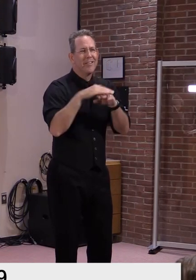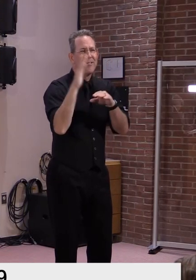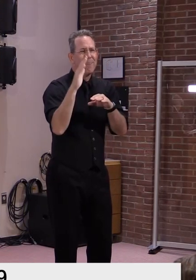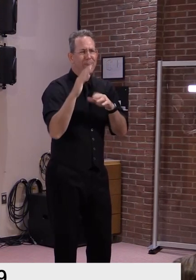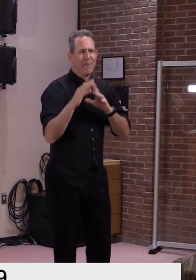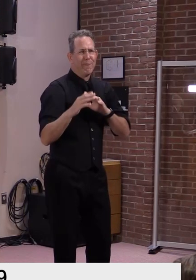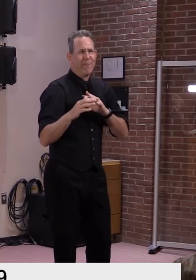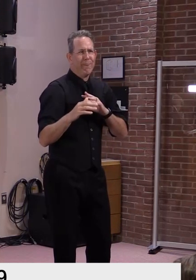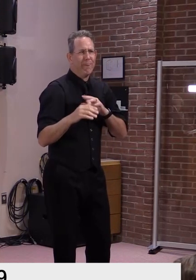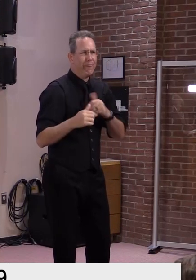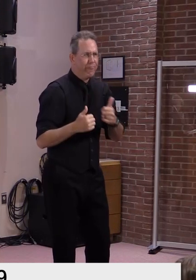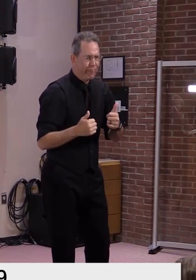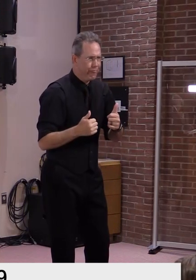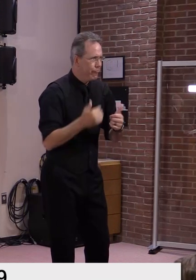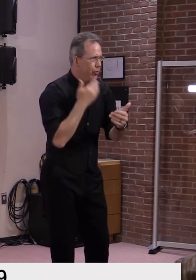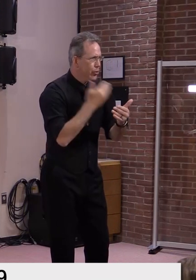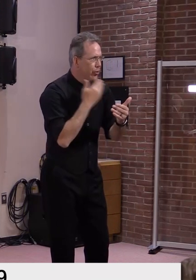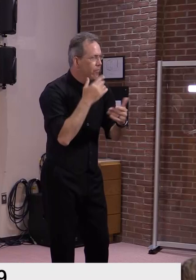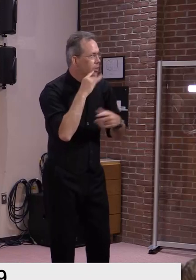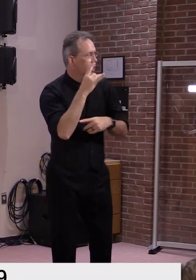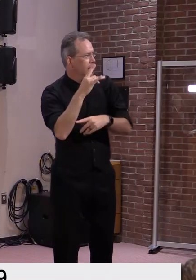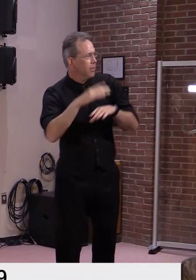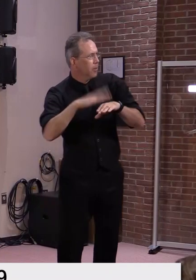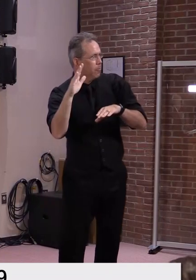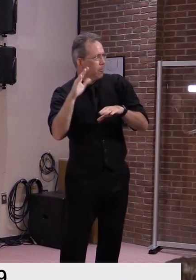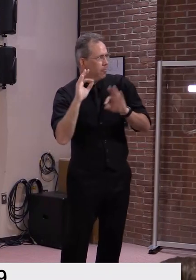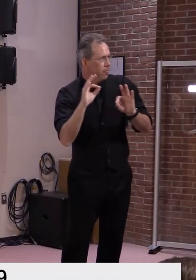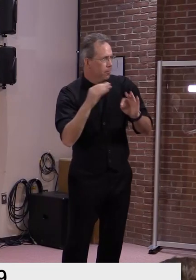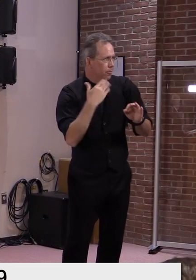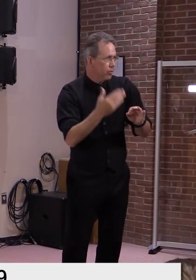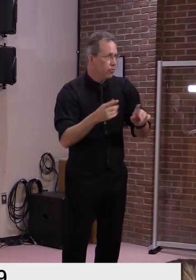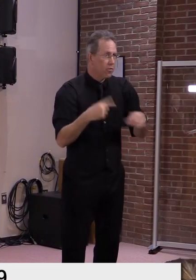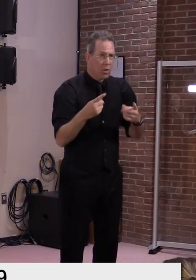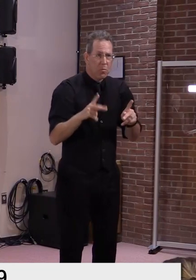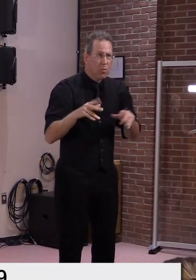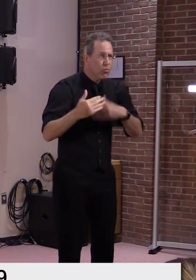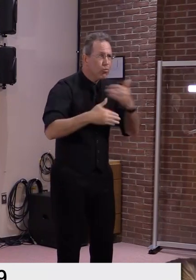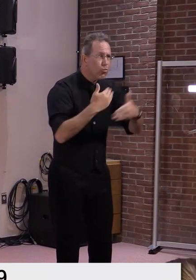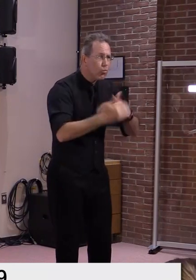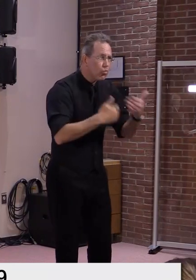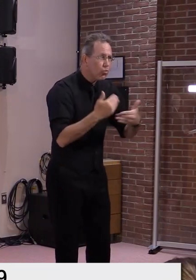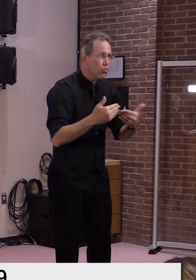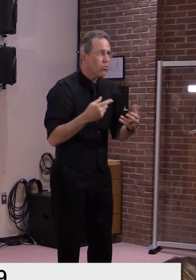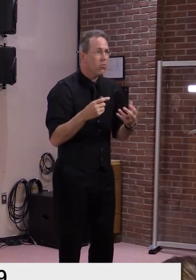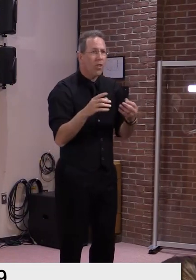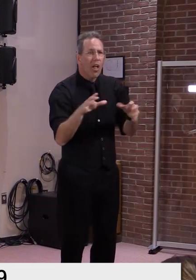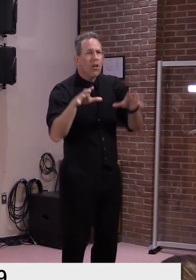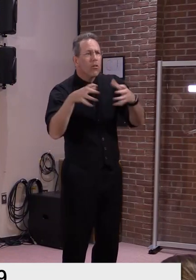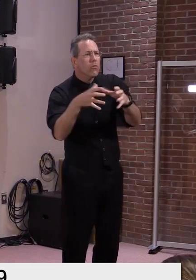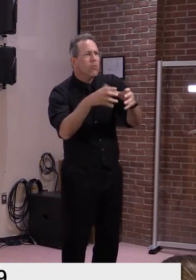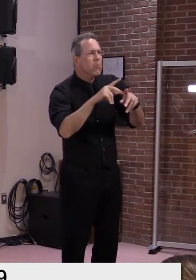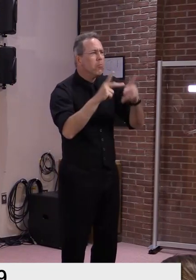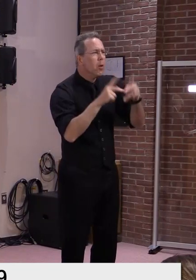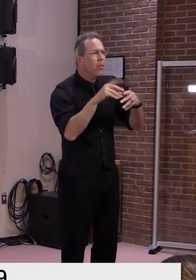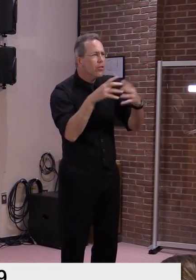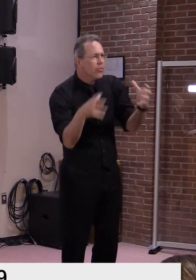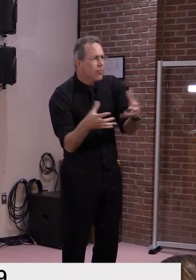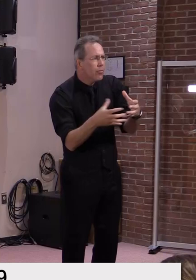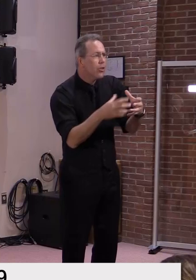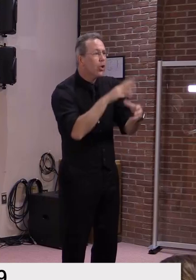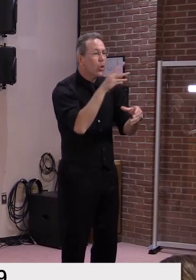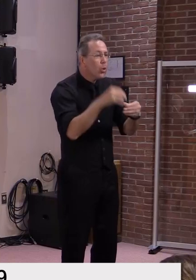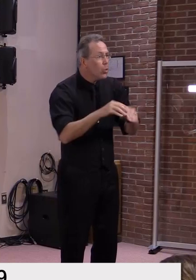least one dose were at, that's total population, those that are eligible and those that aren't